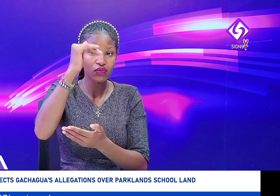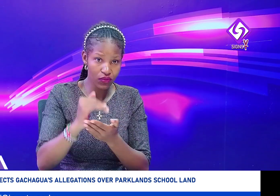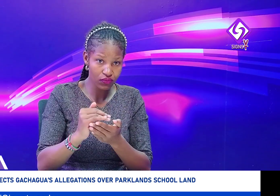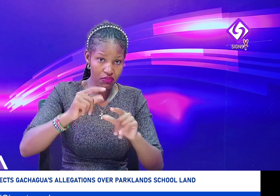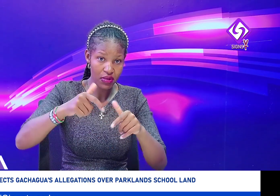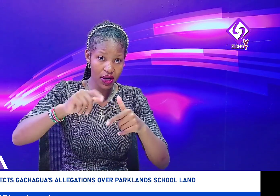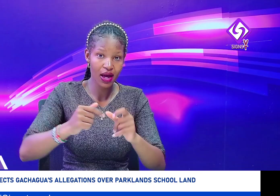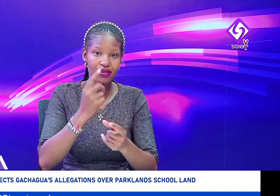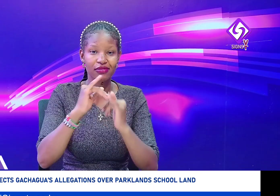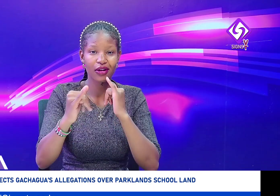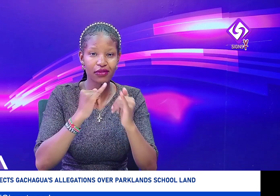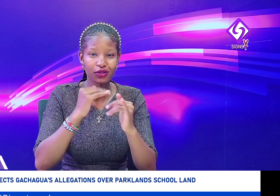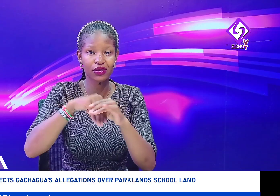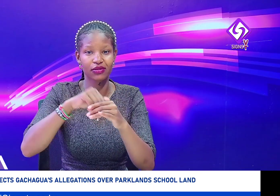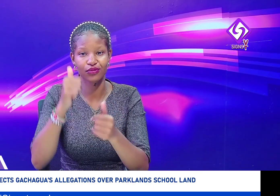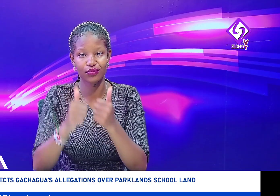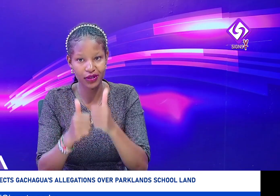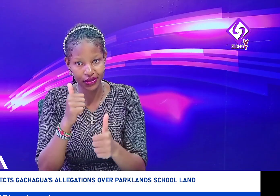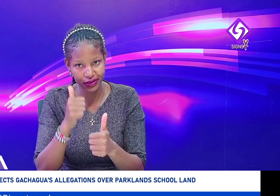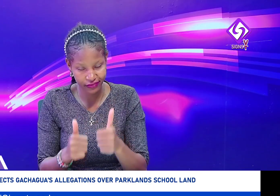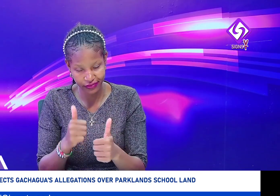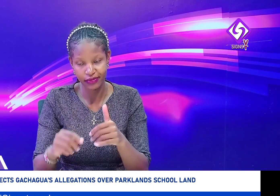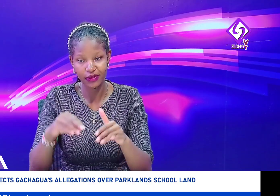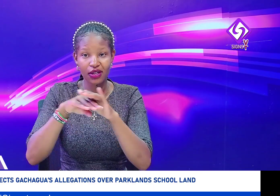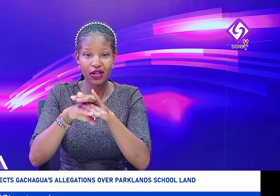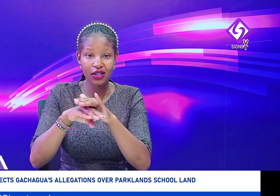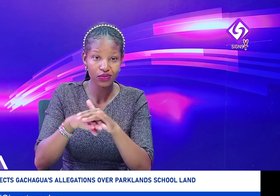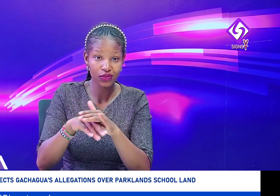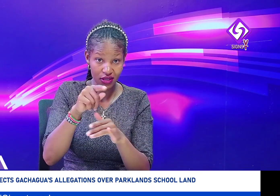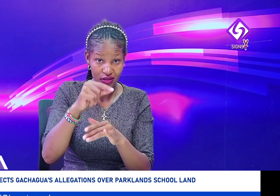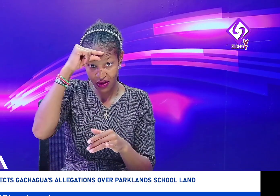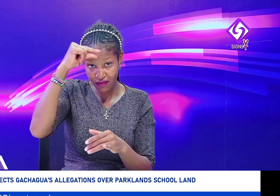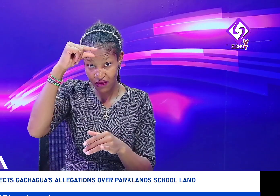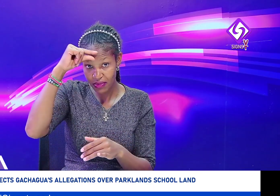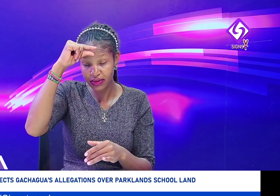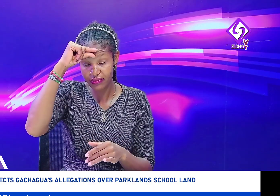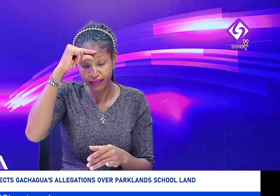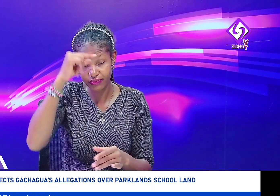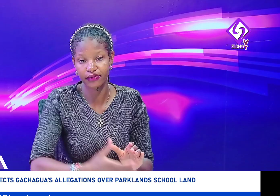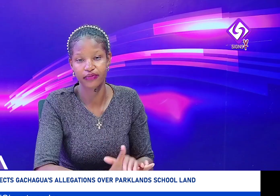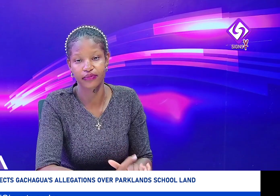former Deputy President's remarks.